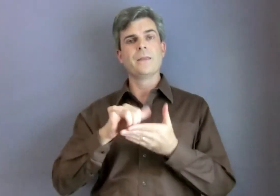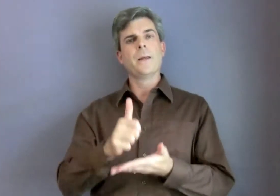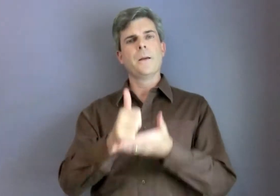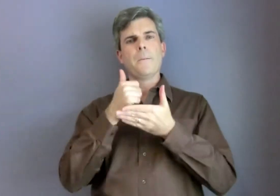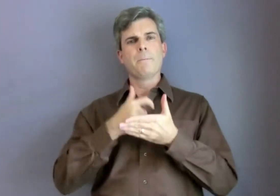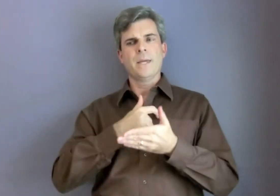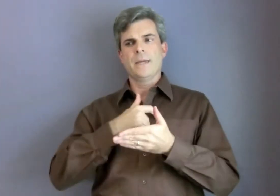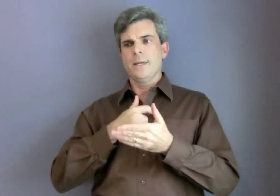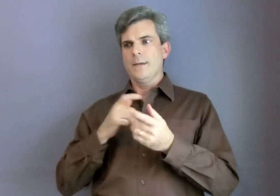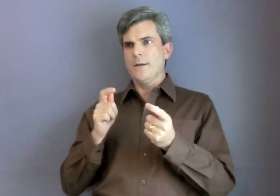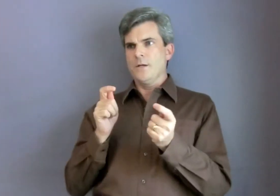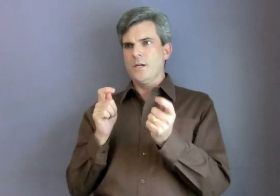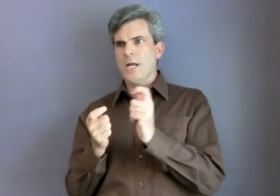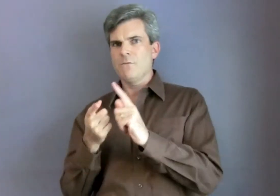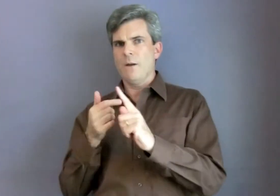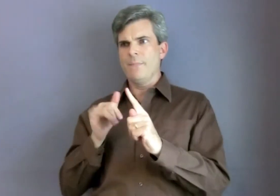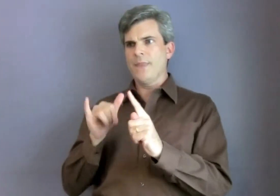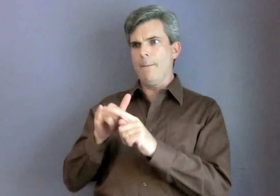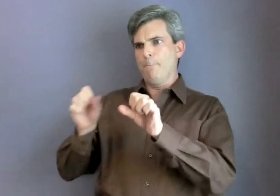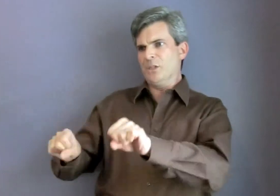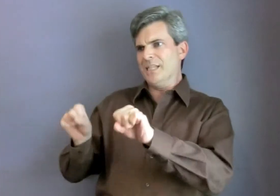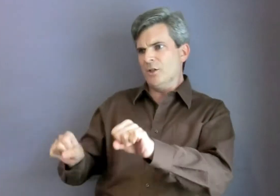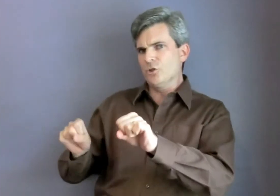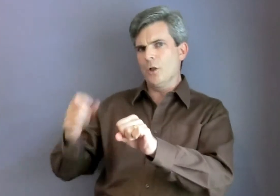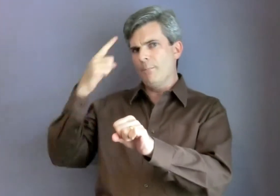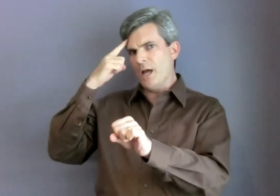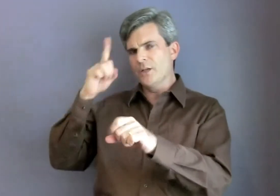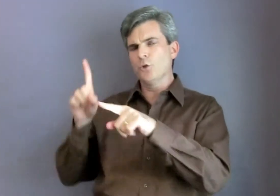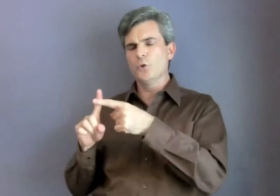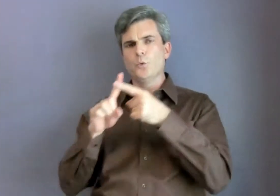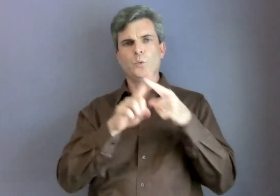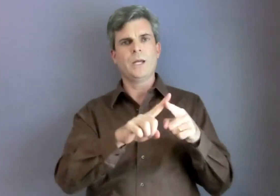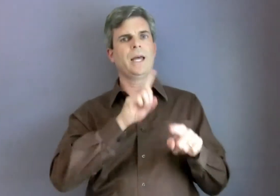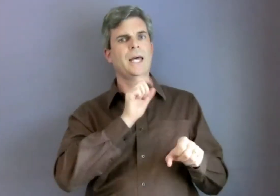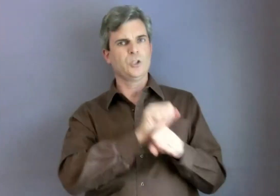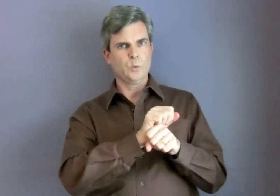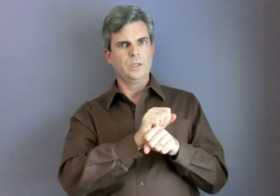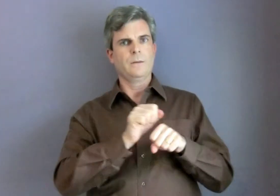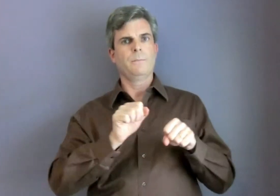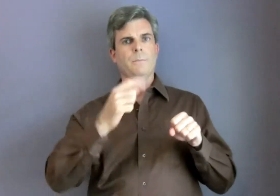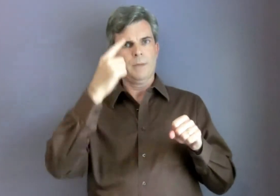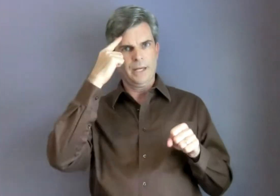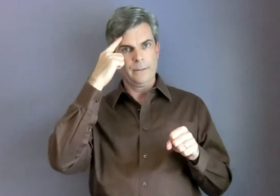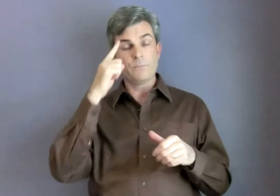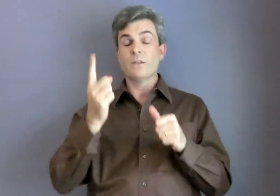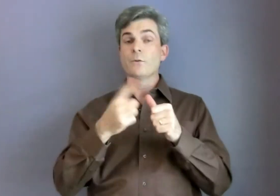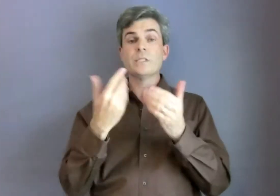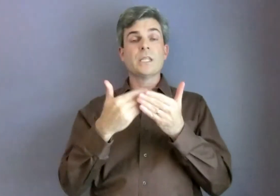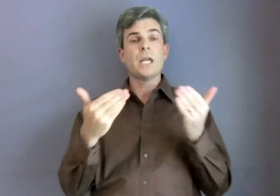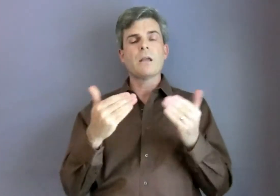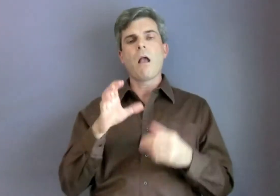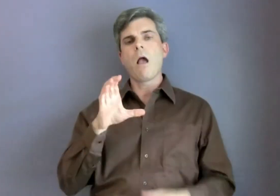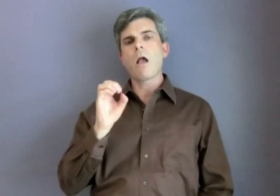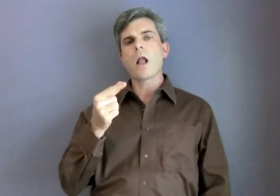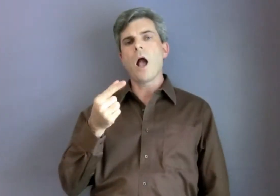every day. The first C is cognitive training. Unlike the smashed glass of my car, plasticity of the